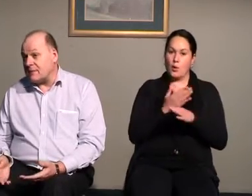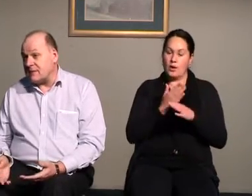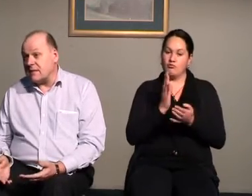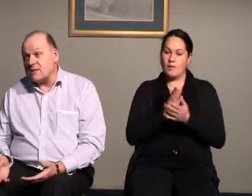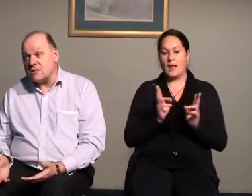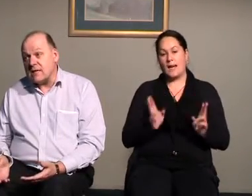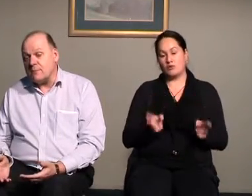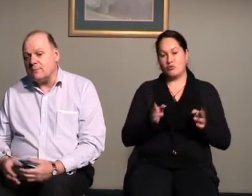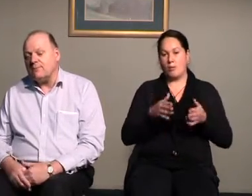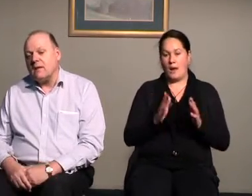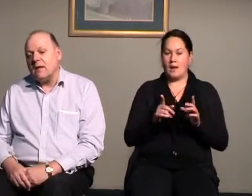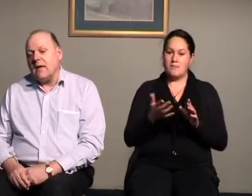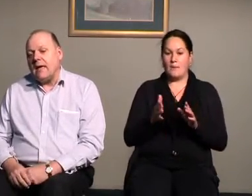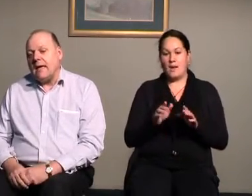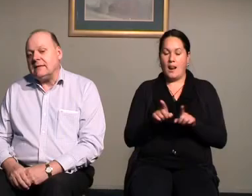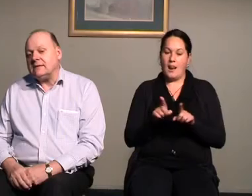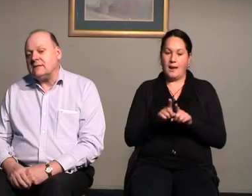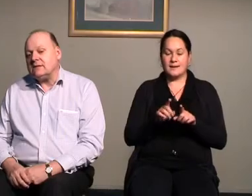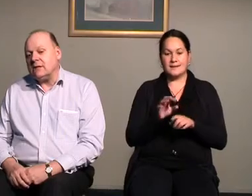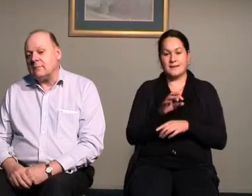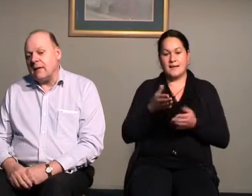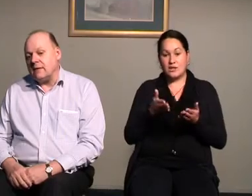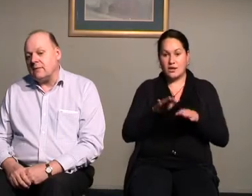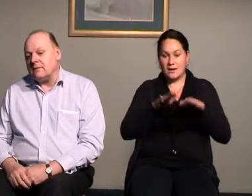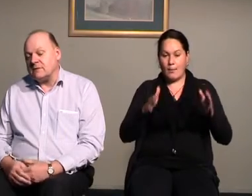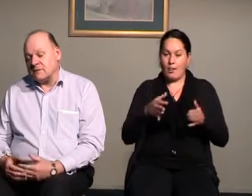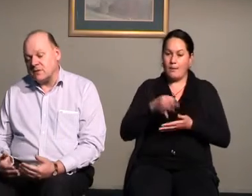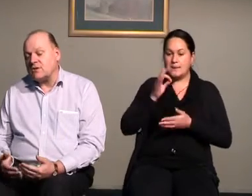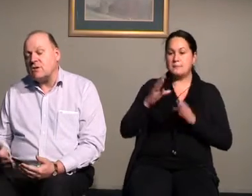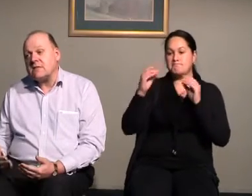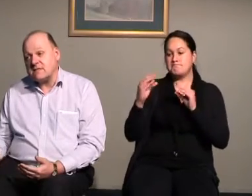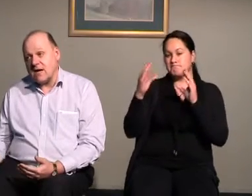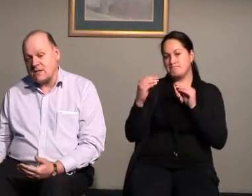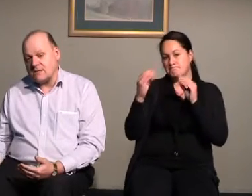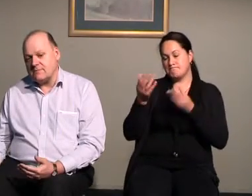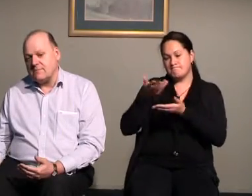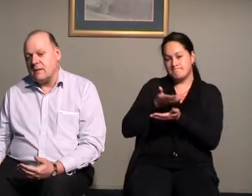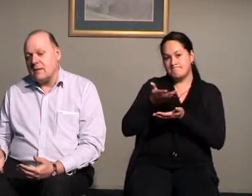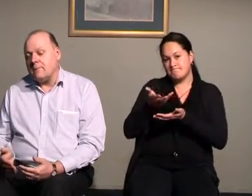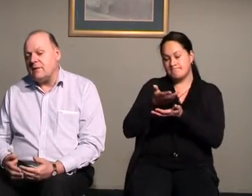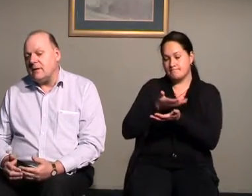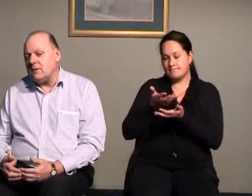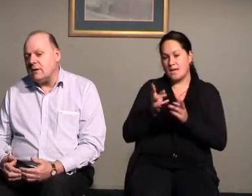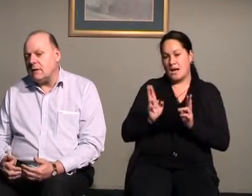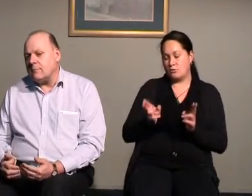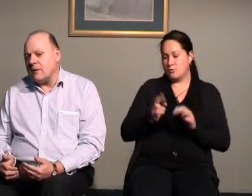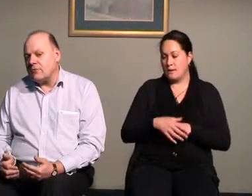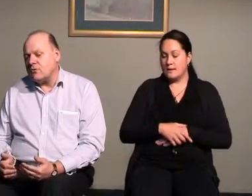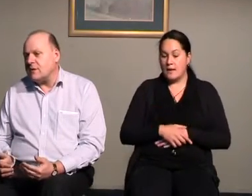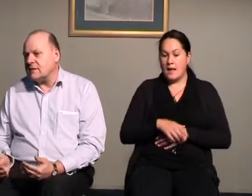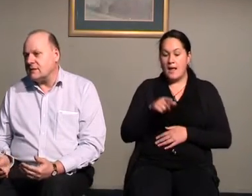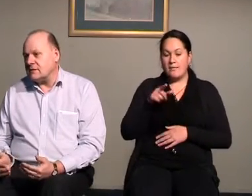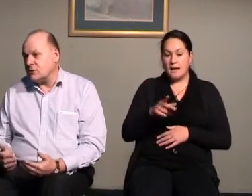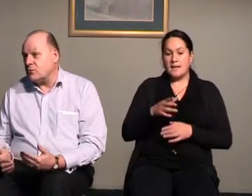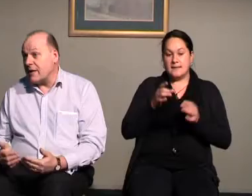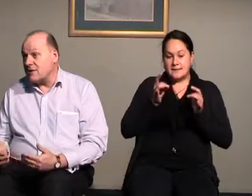over a cup of tea at the kitchen table. And this young man, so the journey had started. But then only a matter of